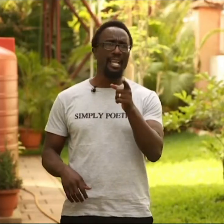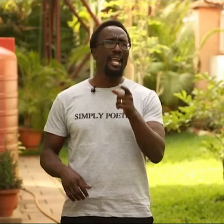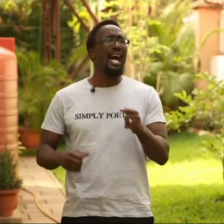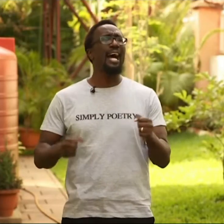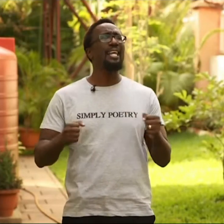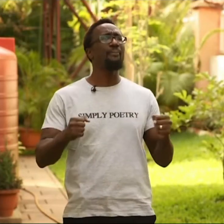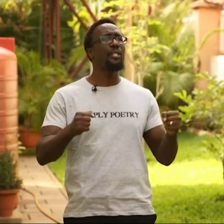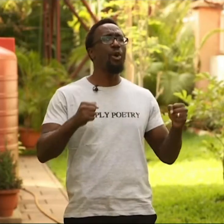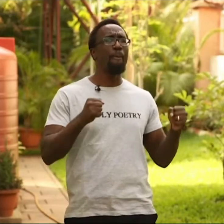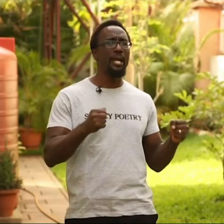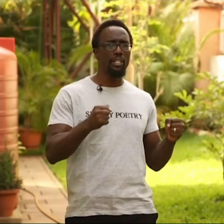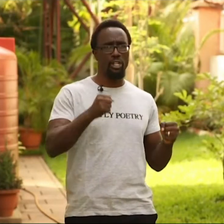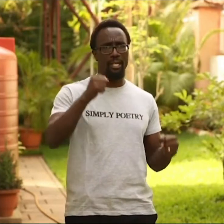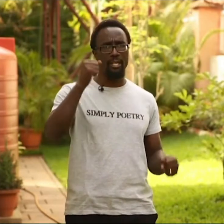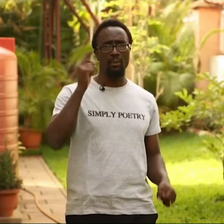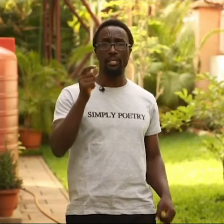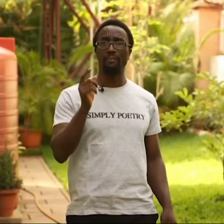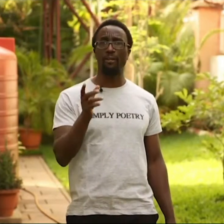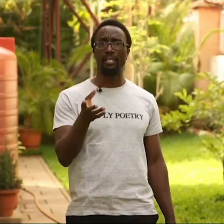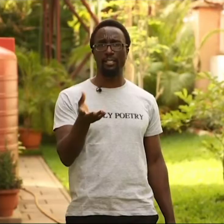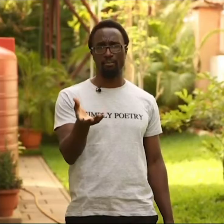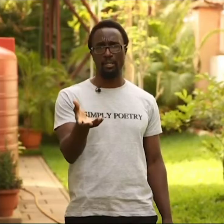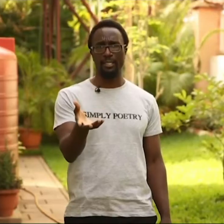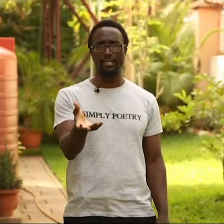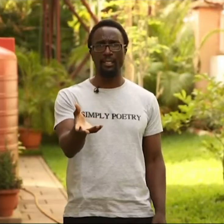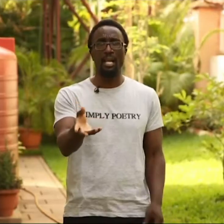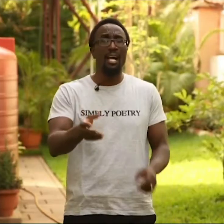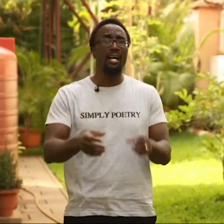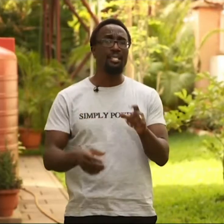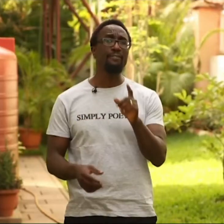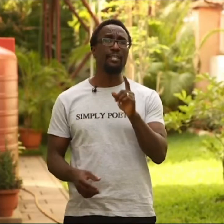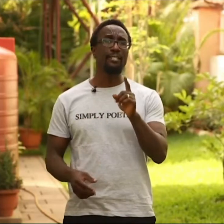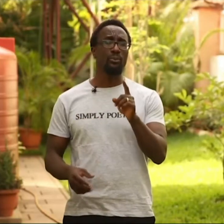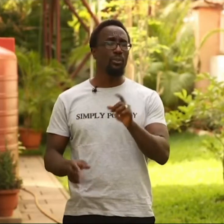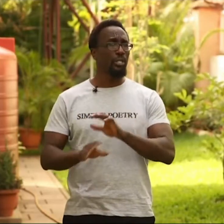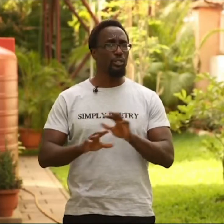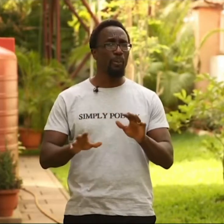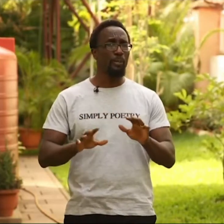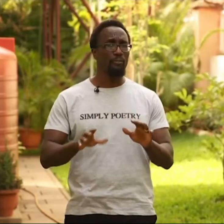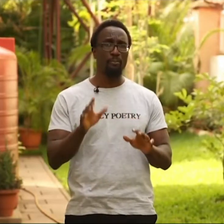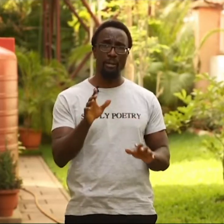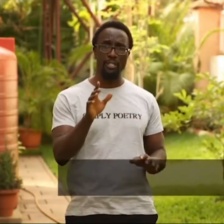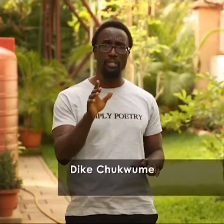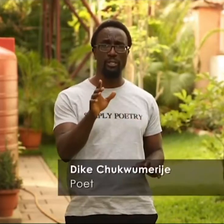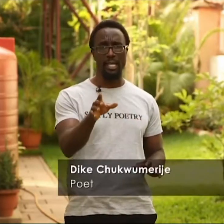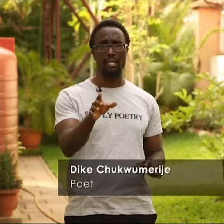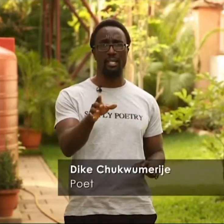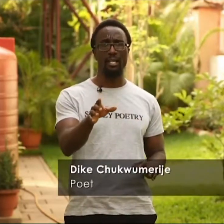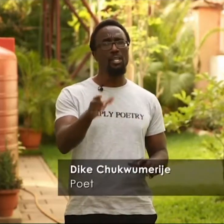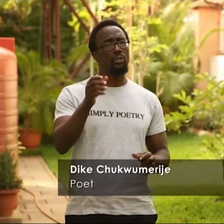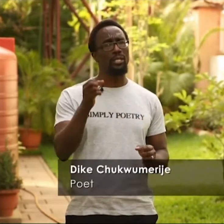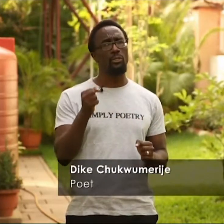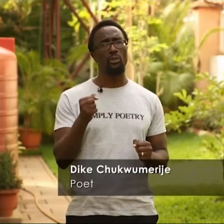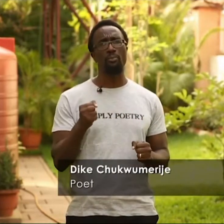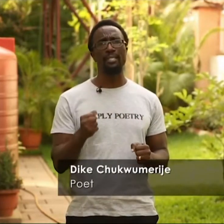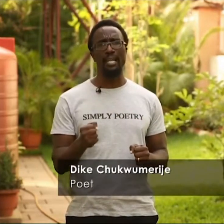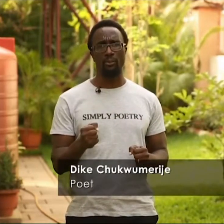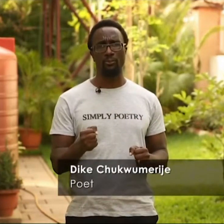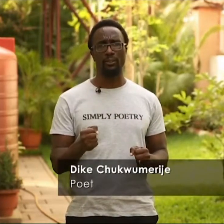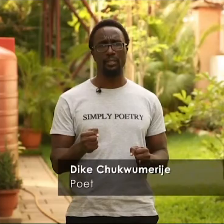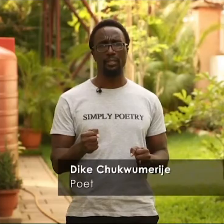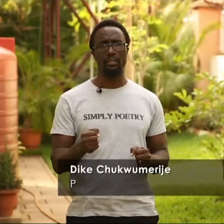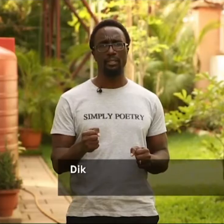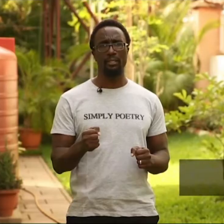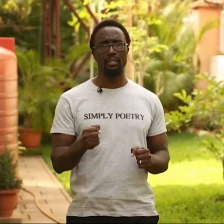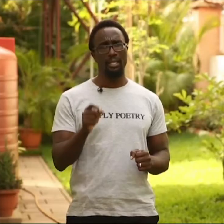not say, I am the Obeche when the forest is burning. Our differences will not stop us from perishing together. So when the drums